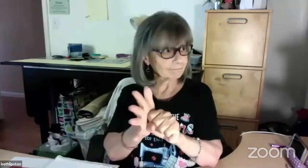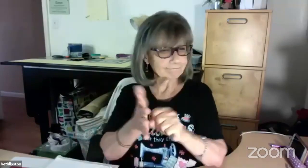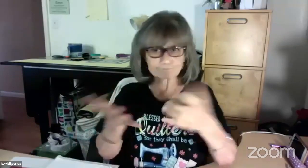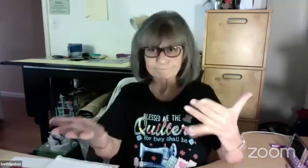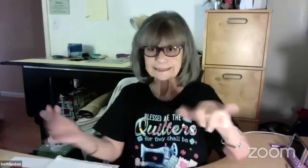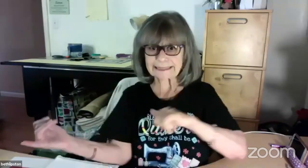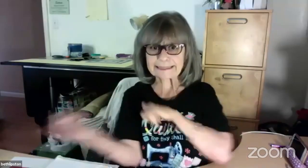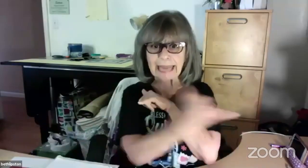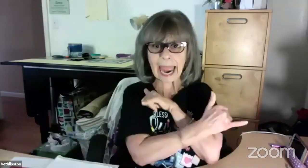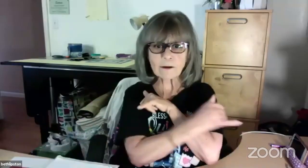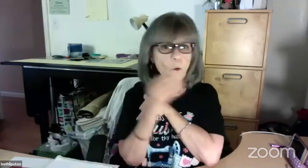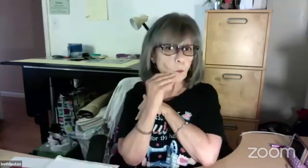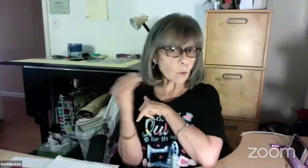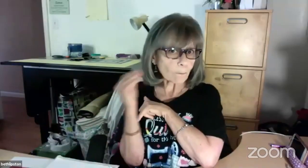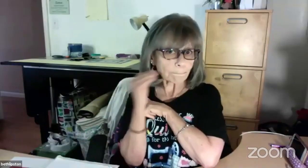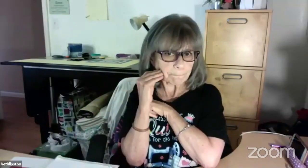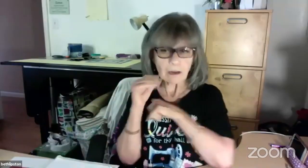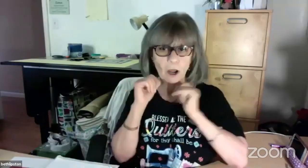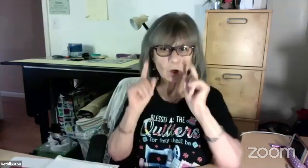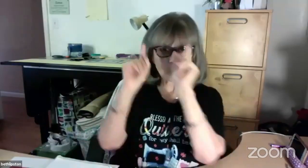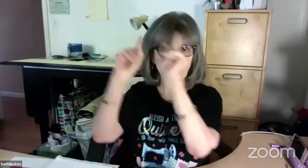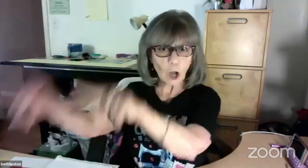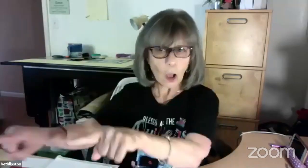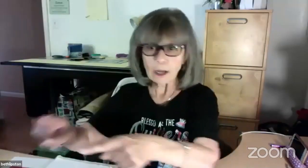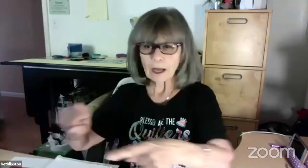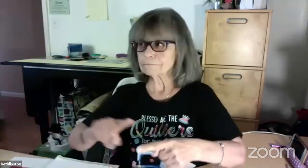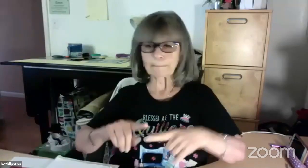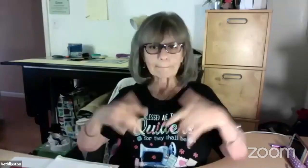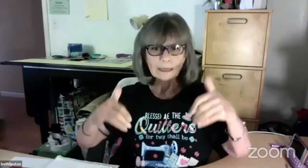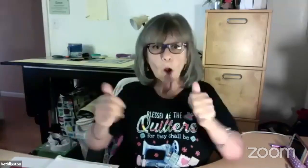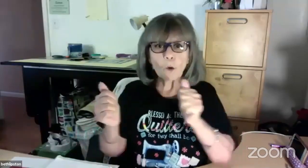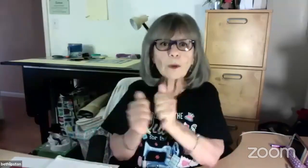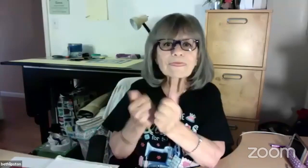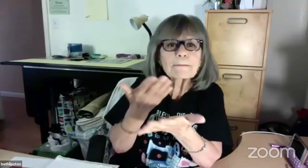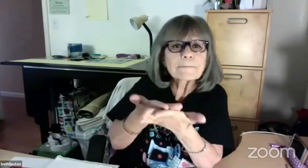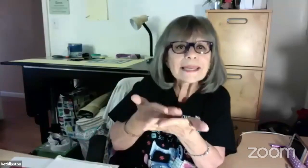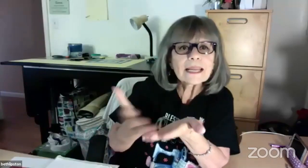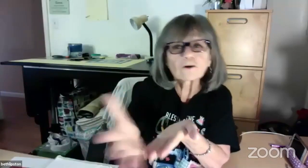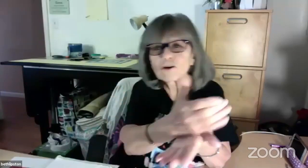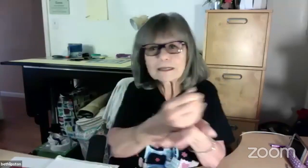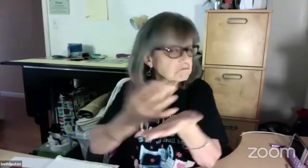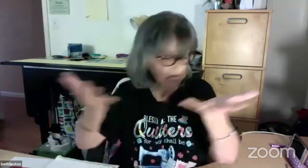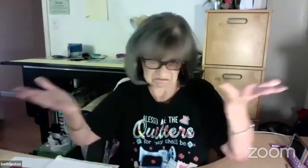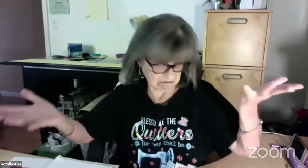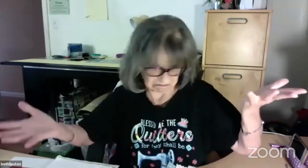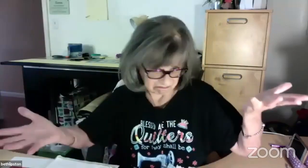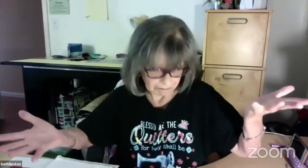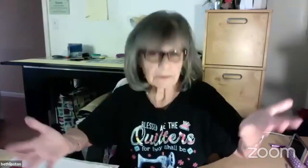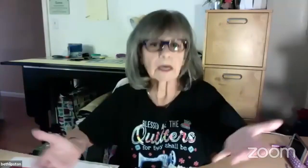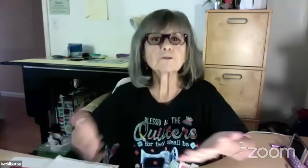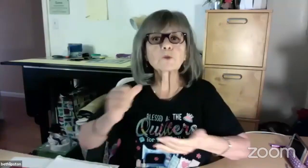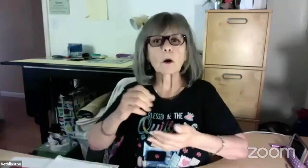However, now with COVID, everyone is at home. We are not meeting at the agency. We're not